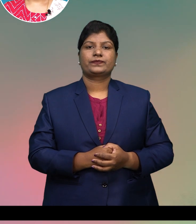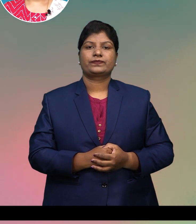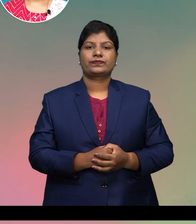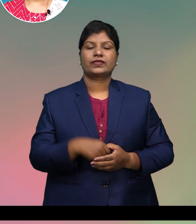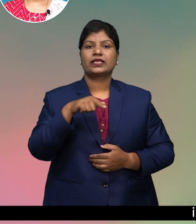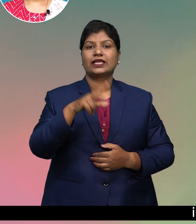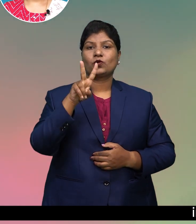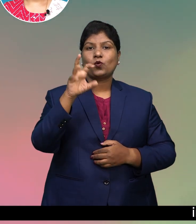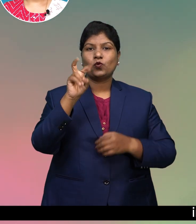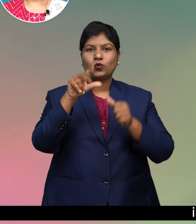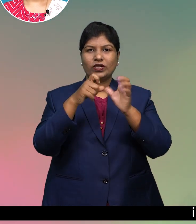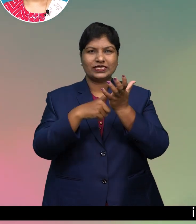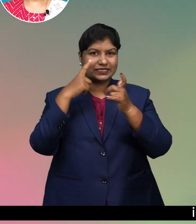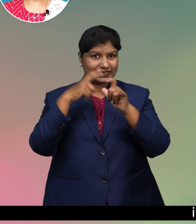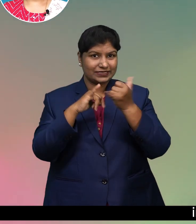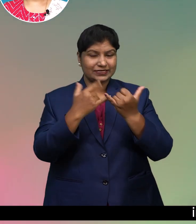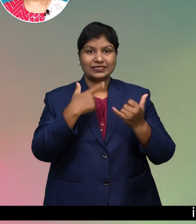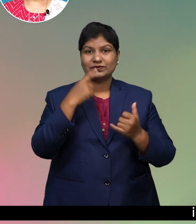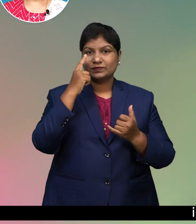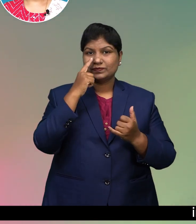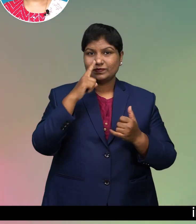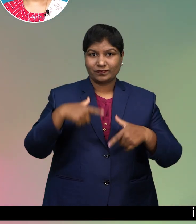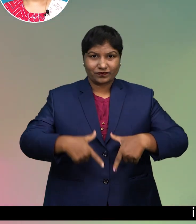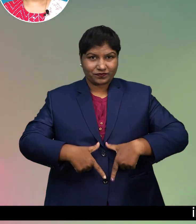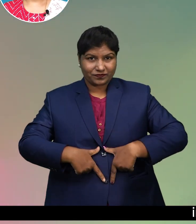and ovaries in the females.